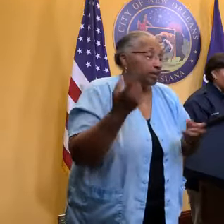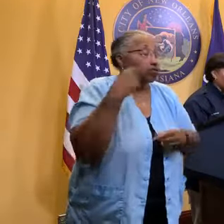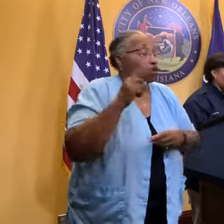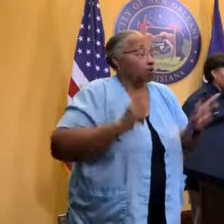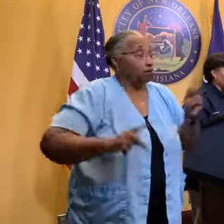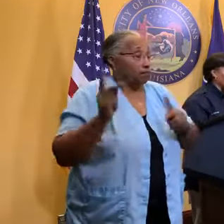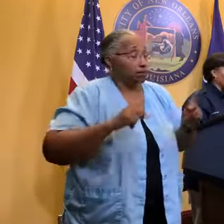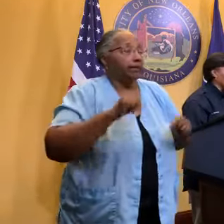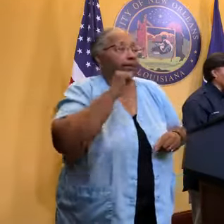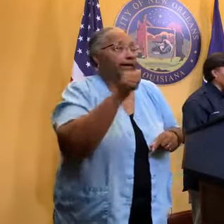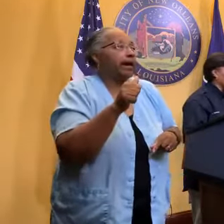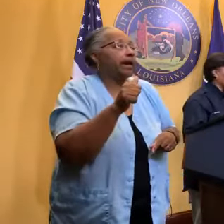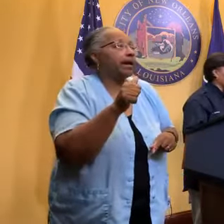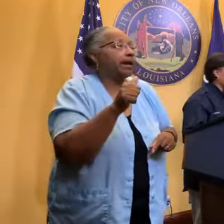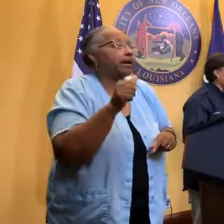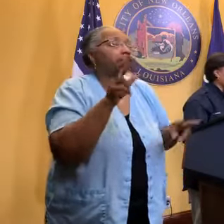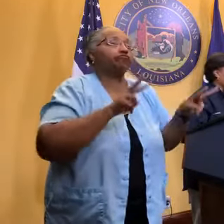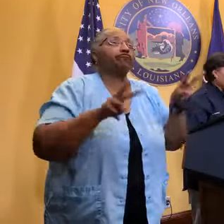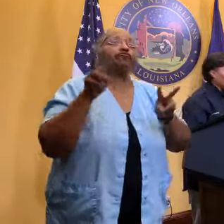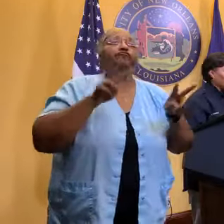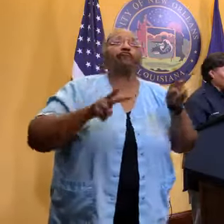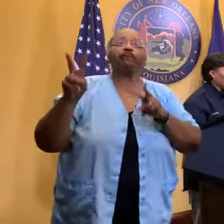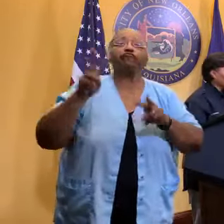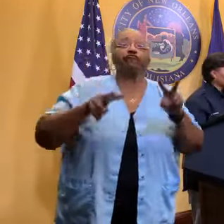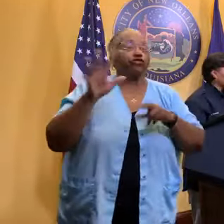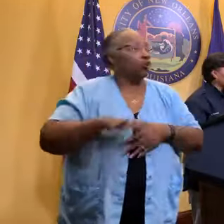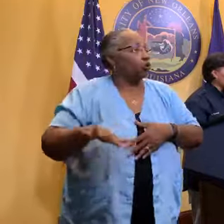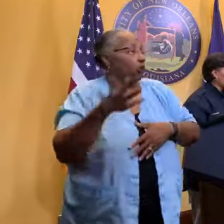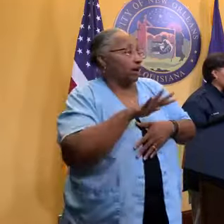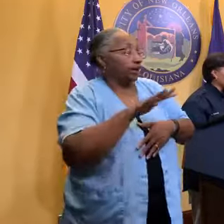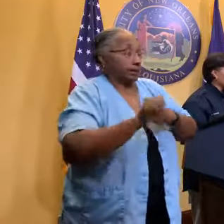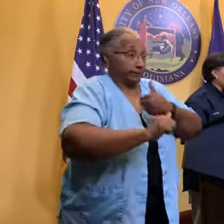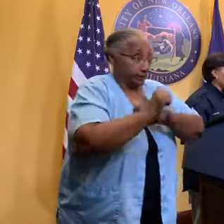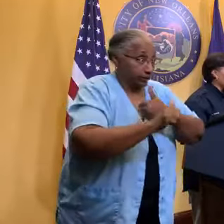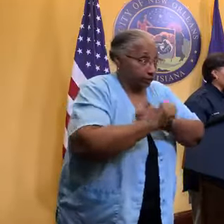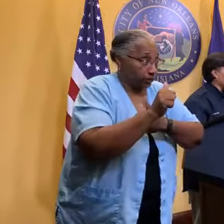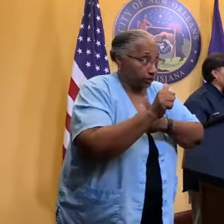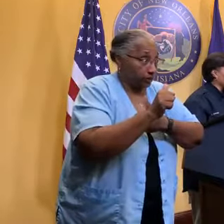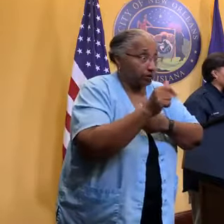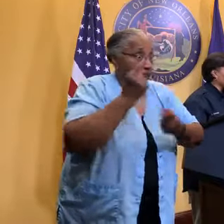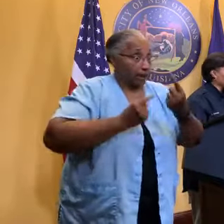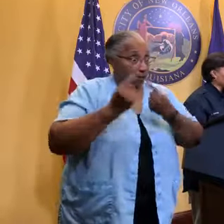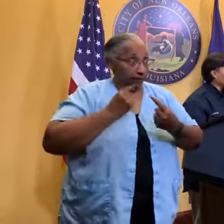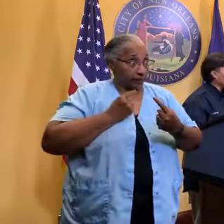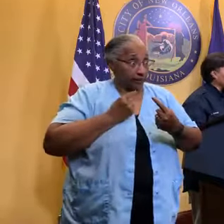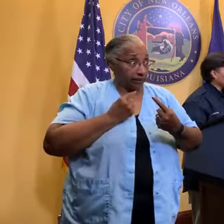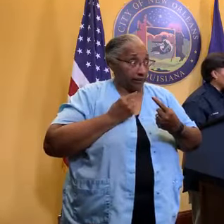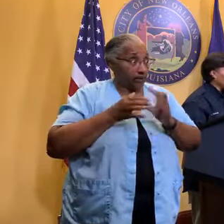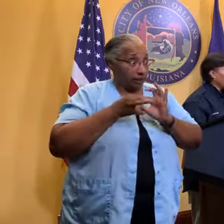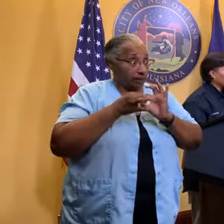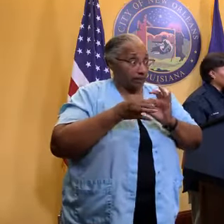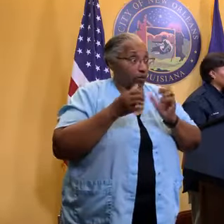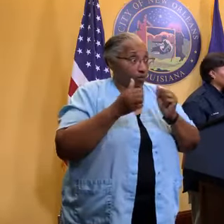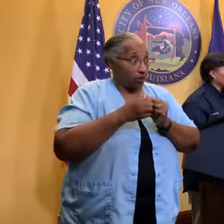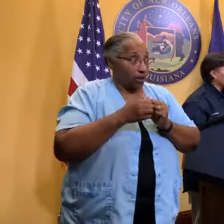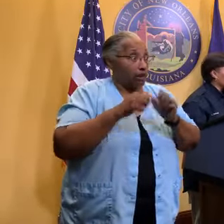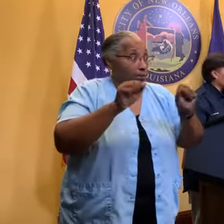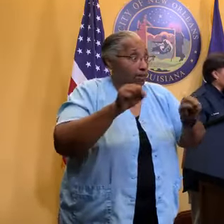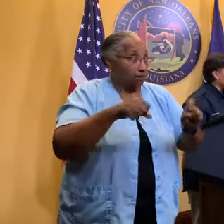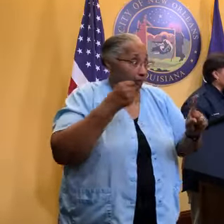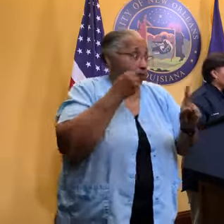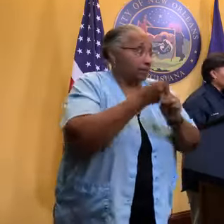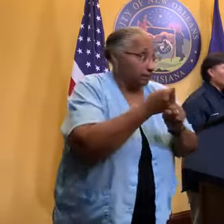not go and be a spectator. Danger, right, is coming our way as it relates to potential impacts to the city of